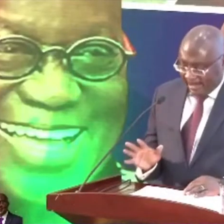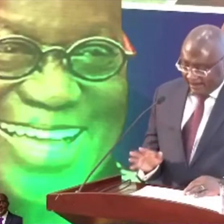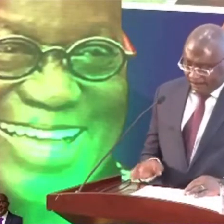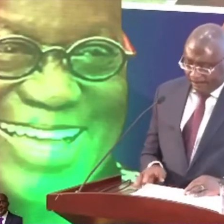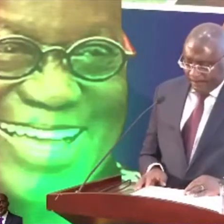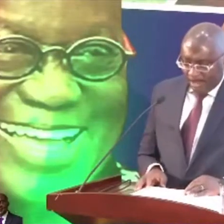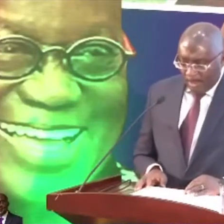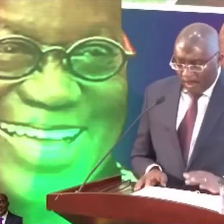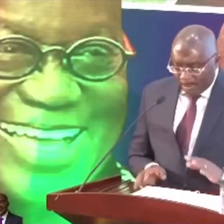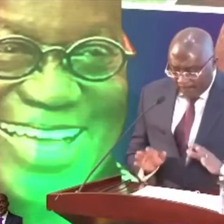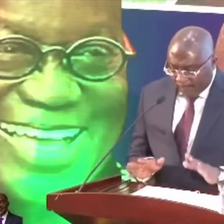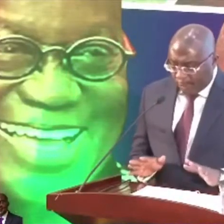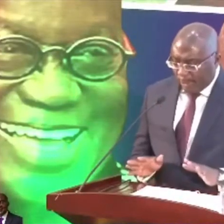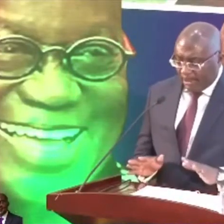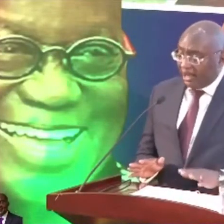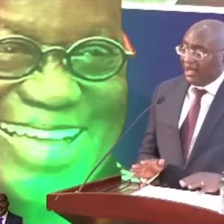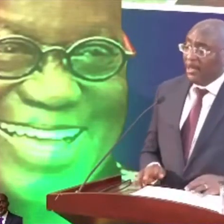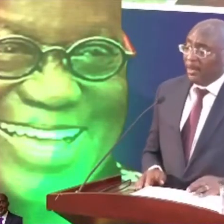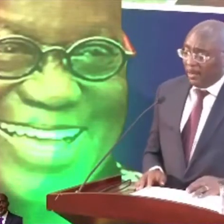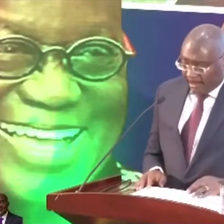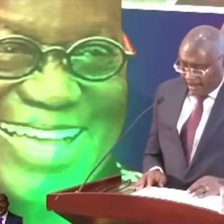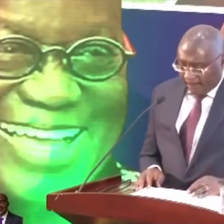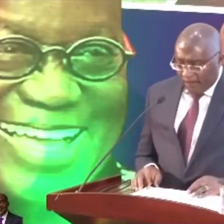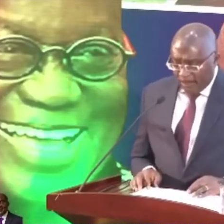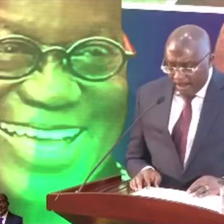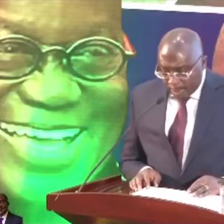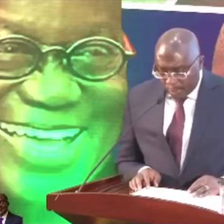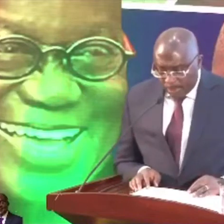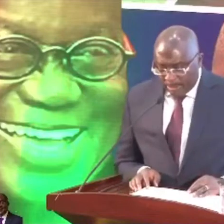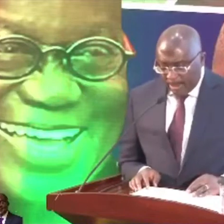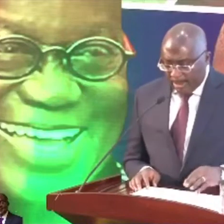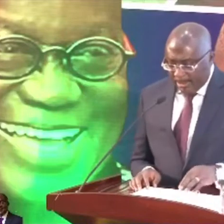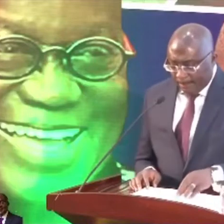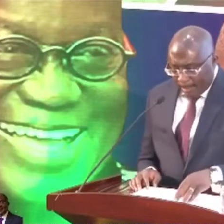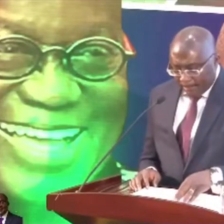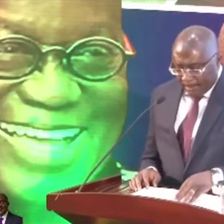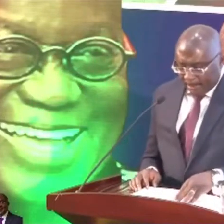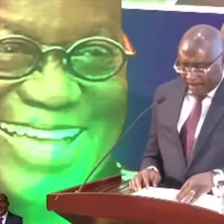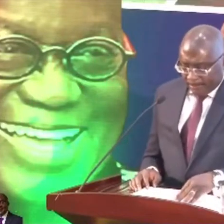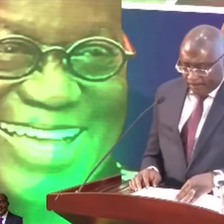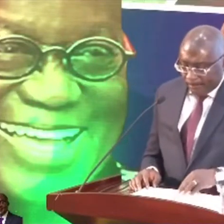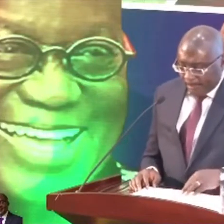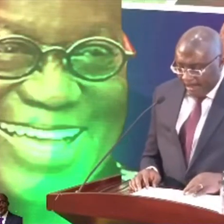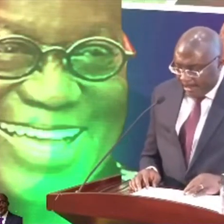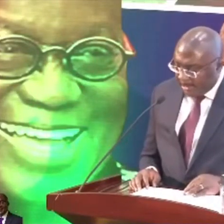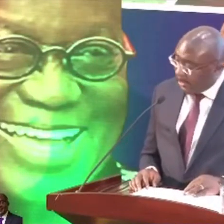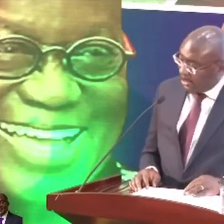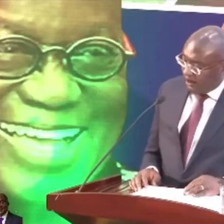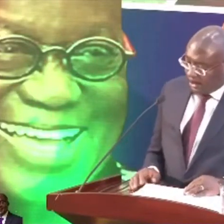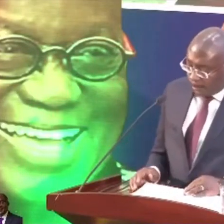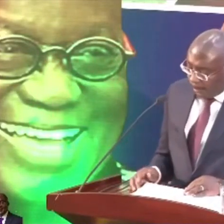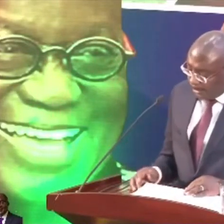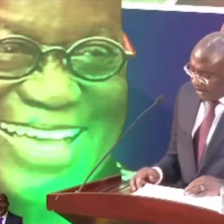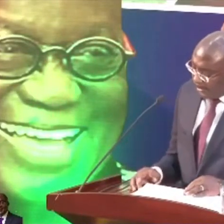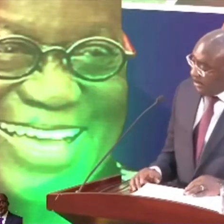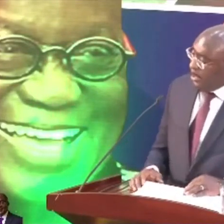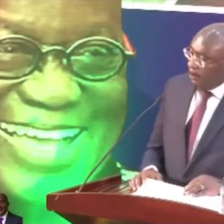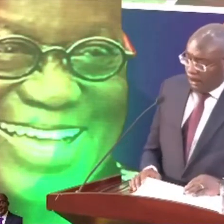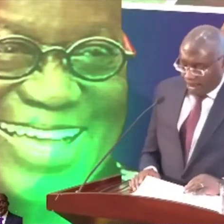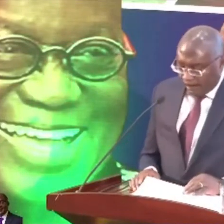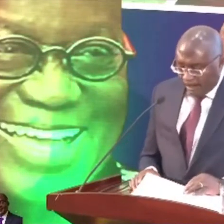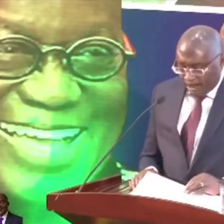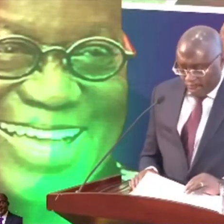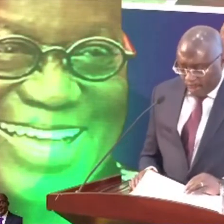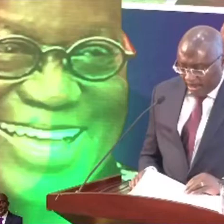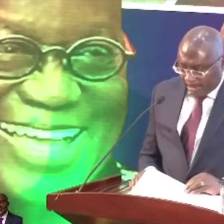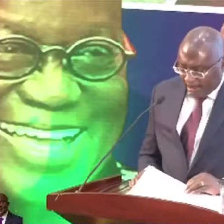data on infrastructure collected from ministries, departments, agencies, metropolitan,